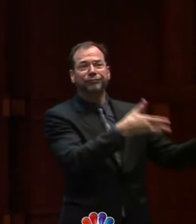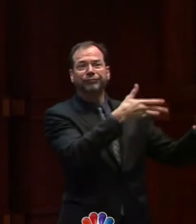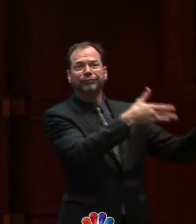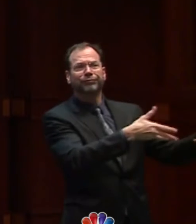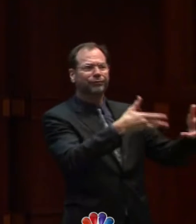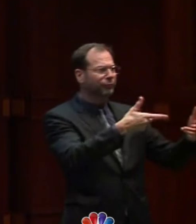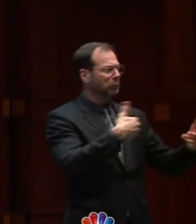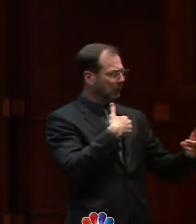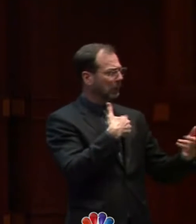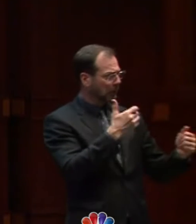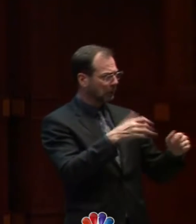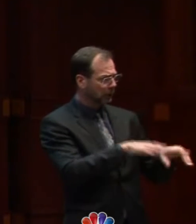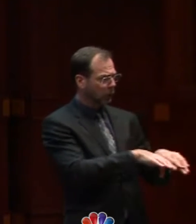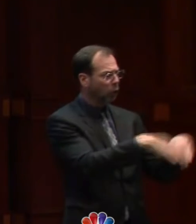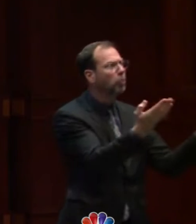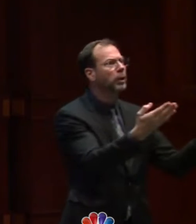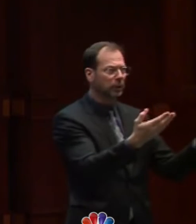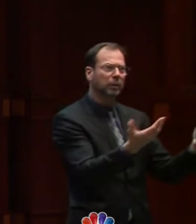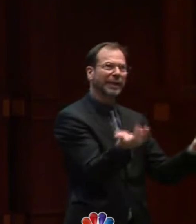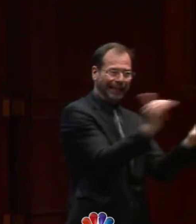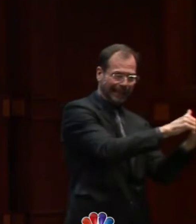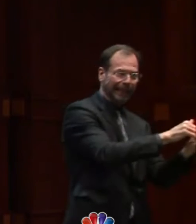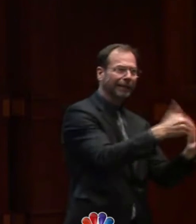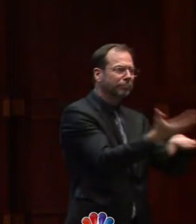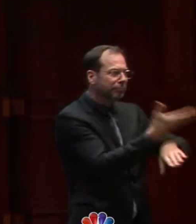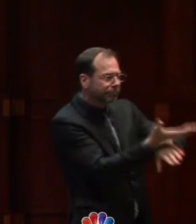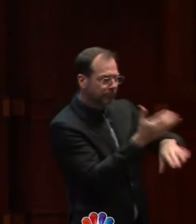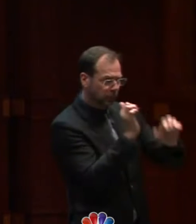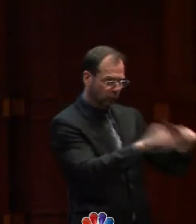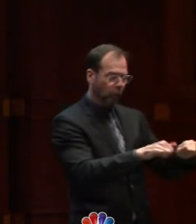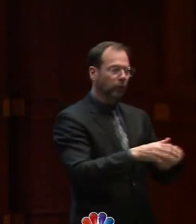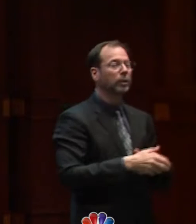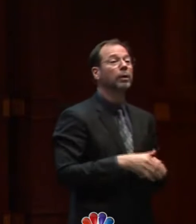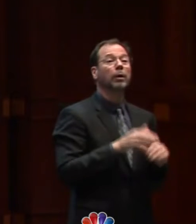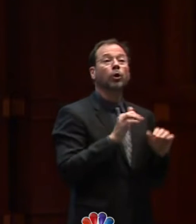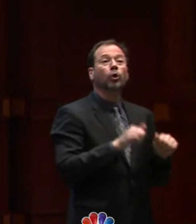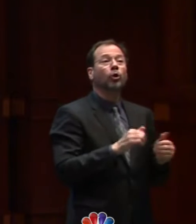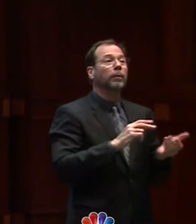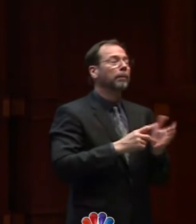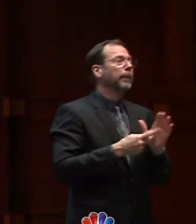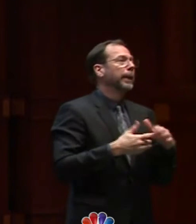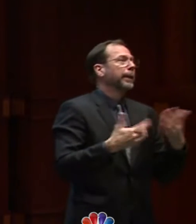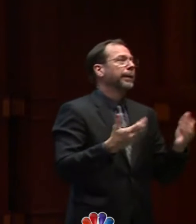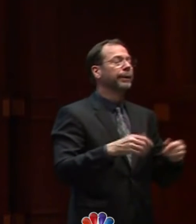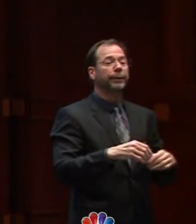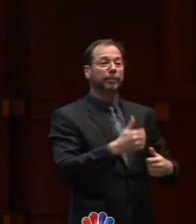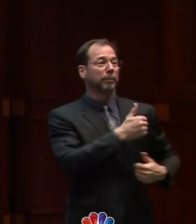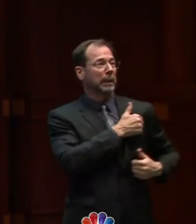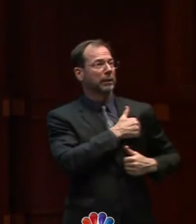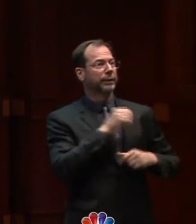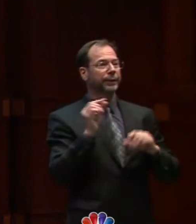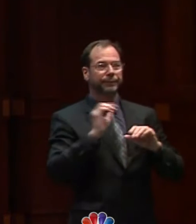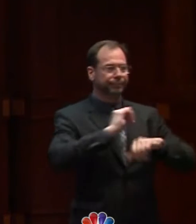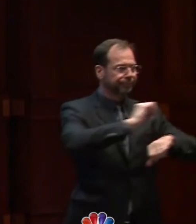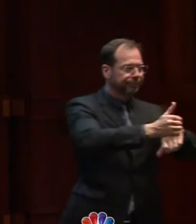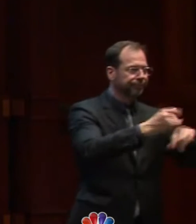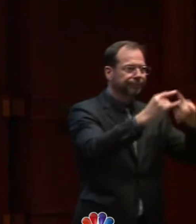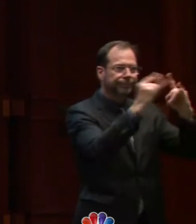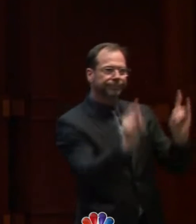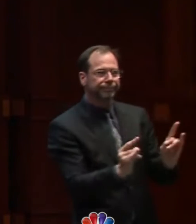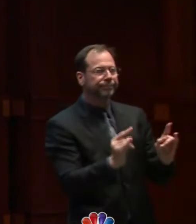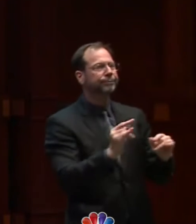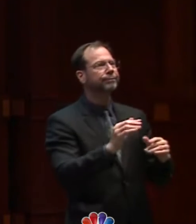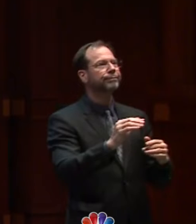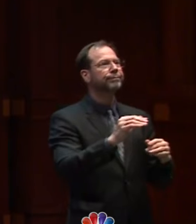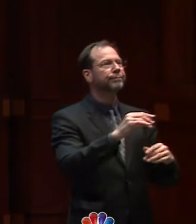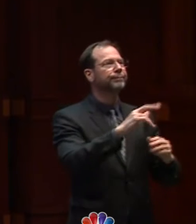of reinvigorated and brought back online for a short period of time. It can be the hospitals that are set up by the military. We've seen some of those